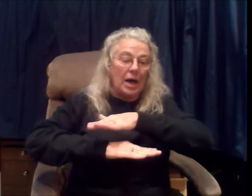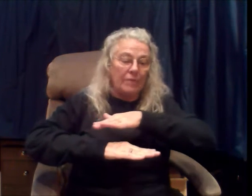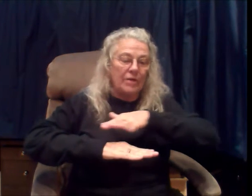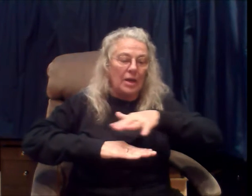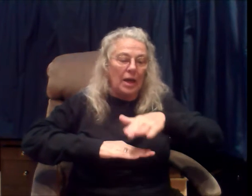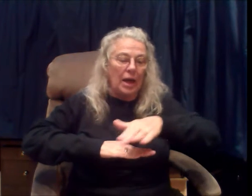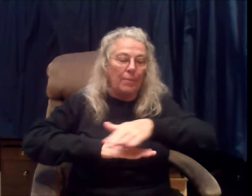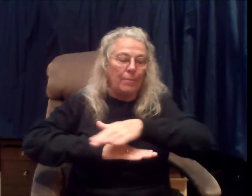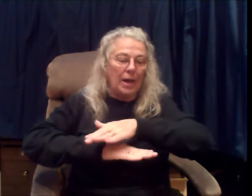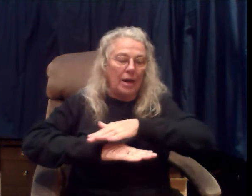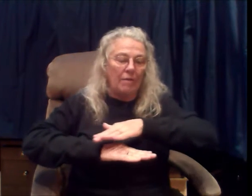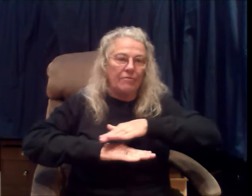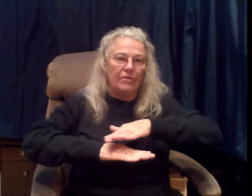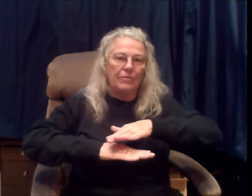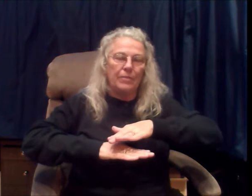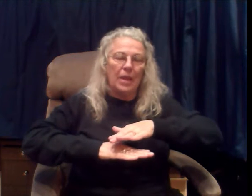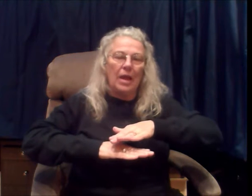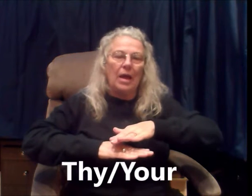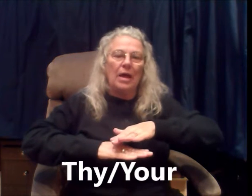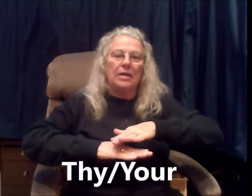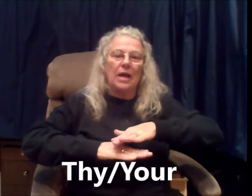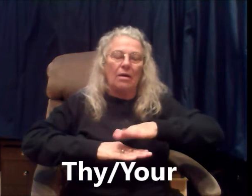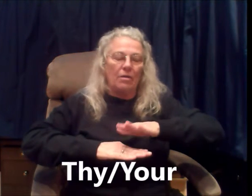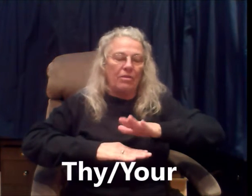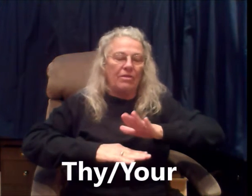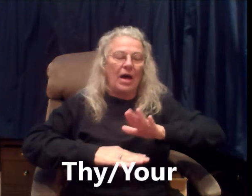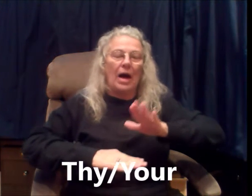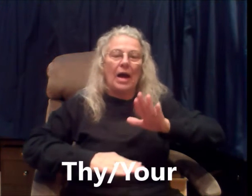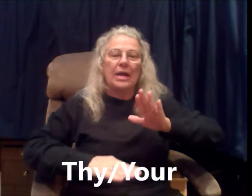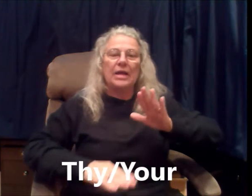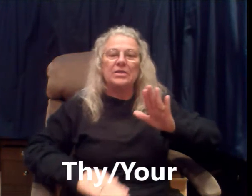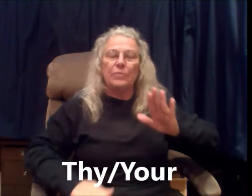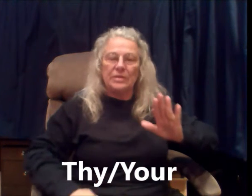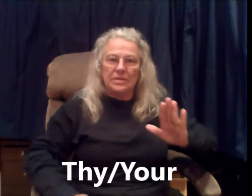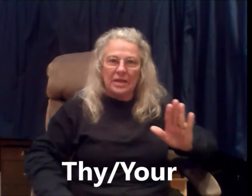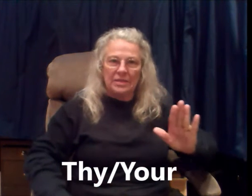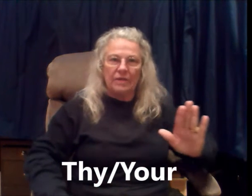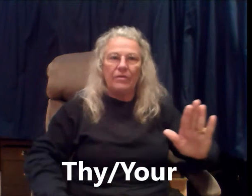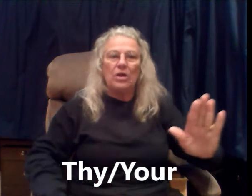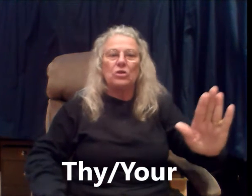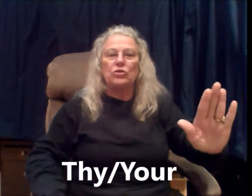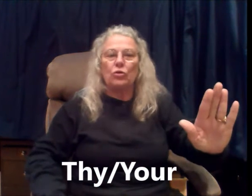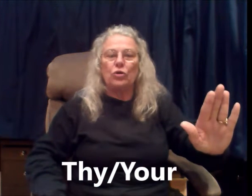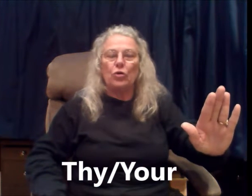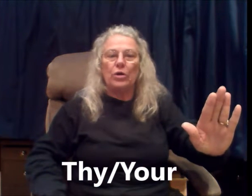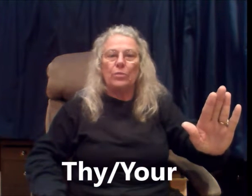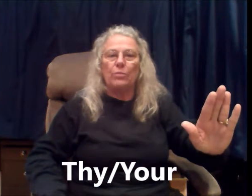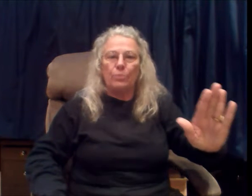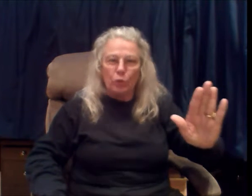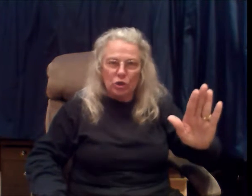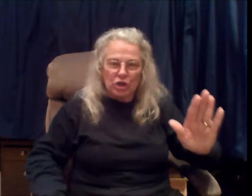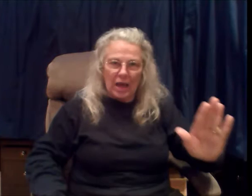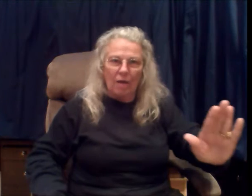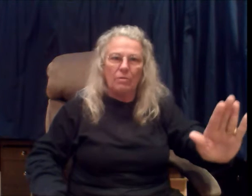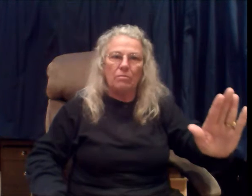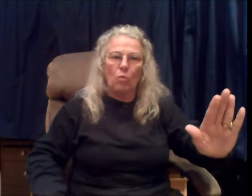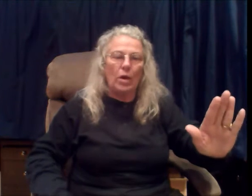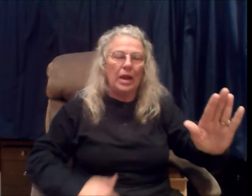above. Above. Now, thy is possessive, so you're going to push out